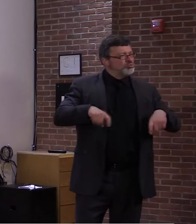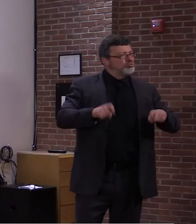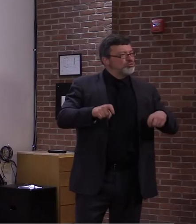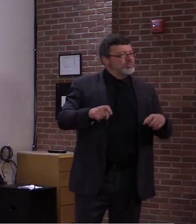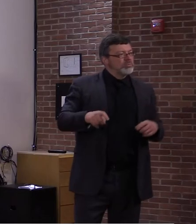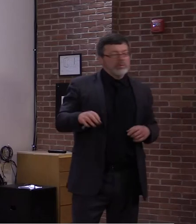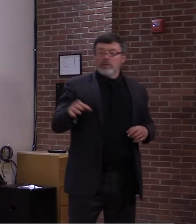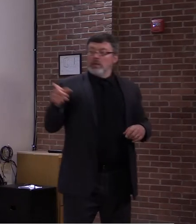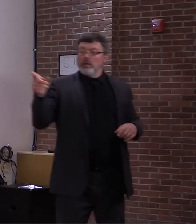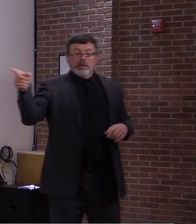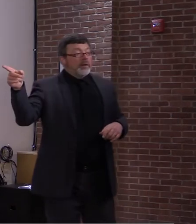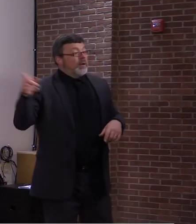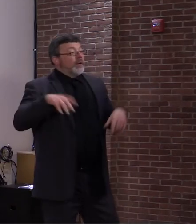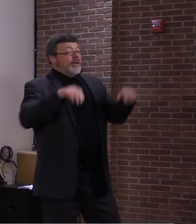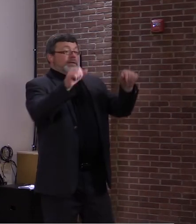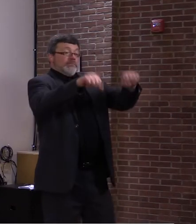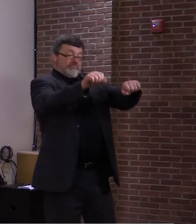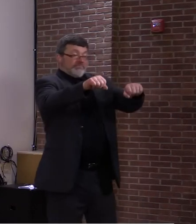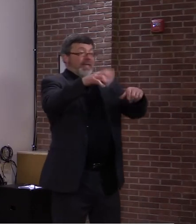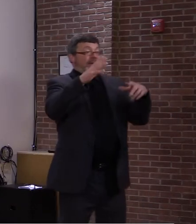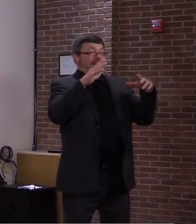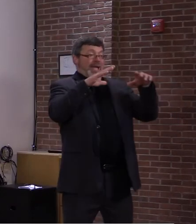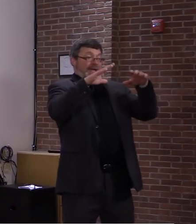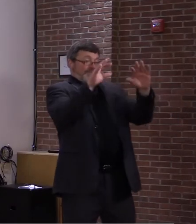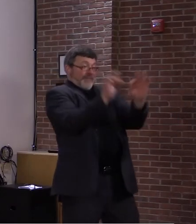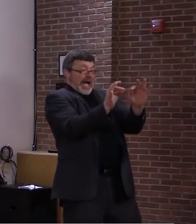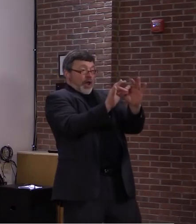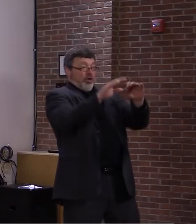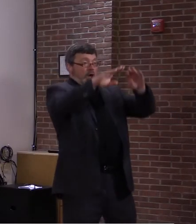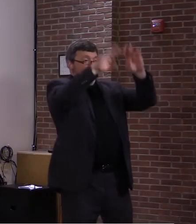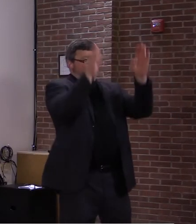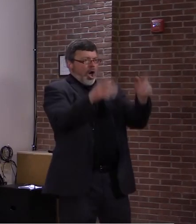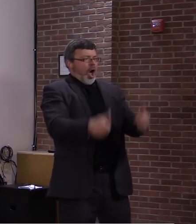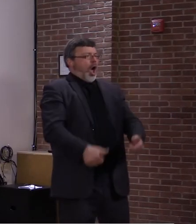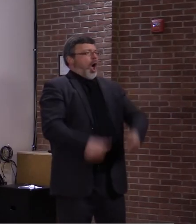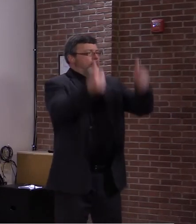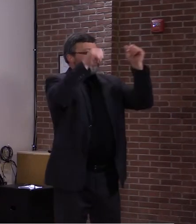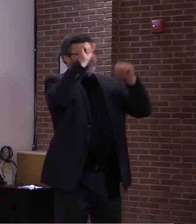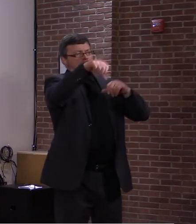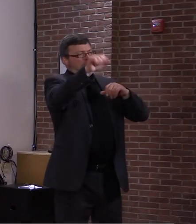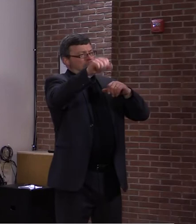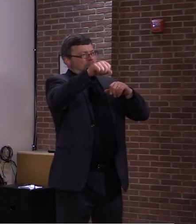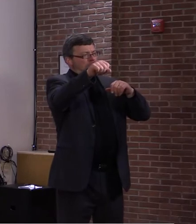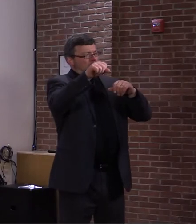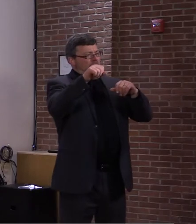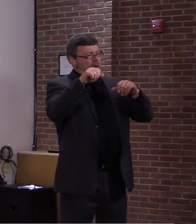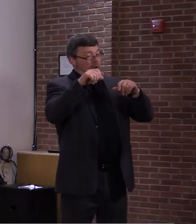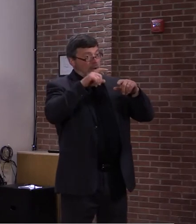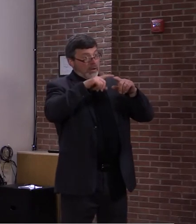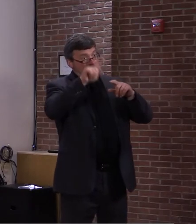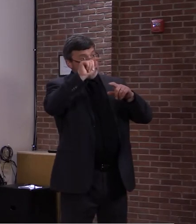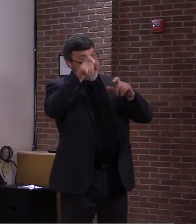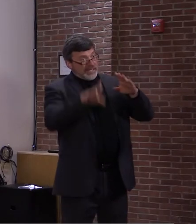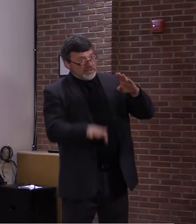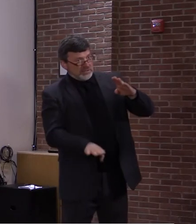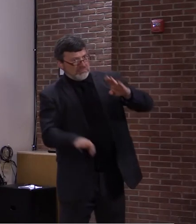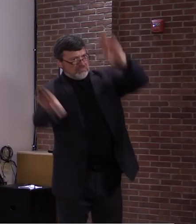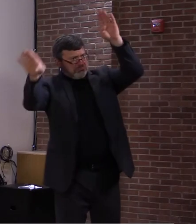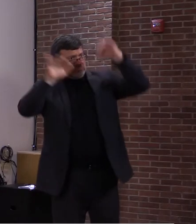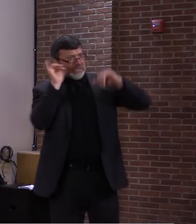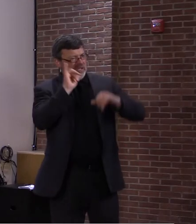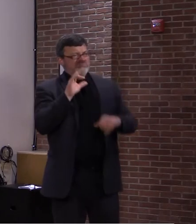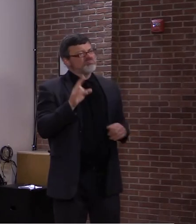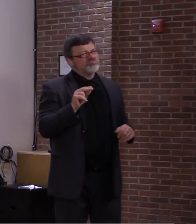certain parts of the state and not in others, not to the same rate. As well, you'll see a lot